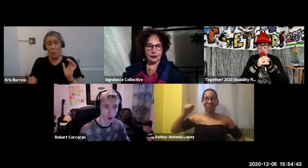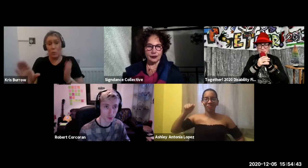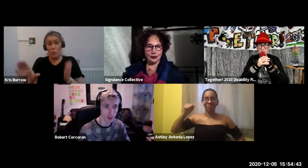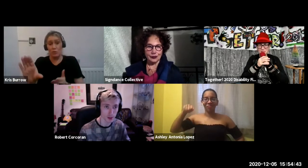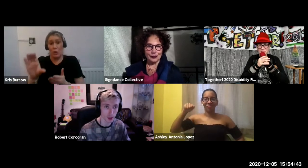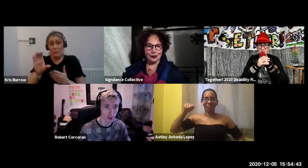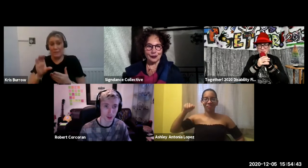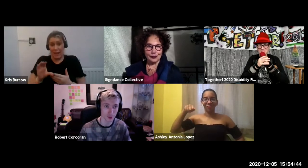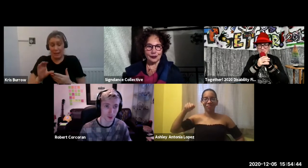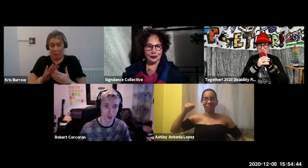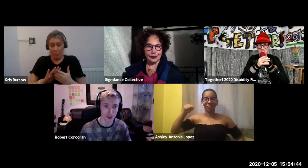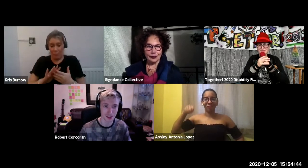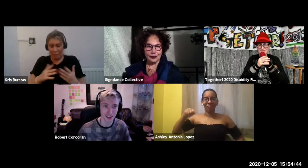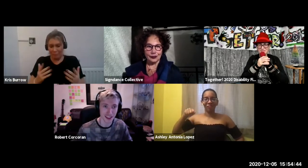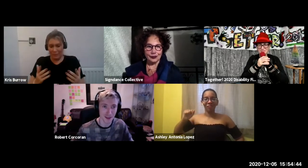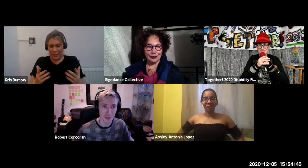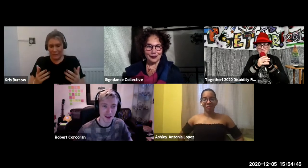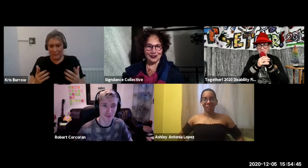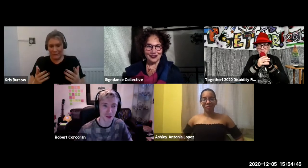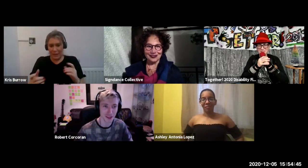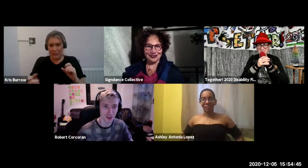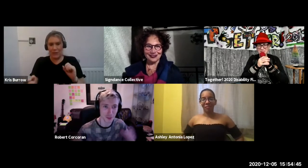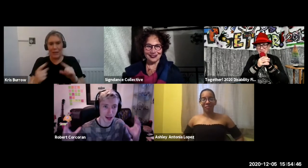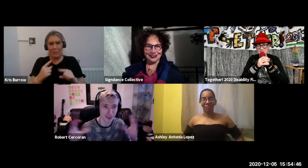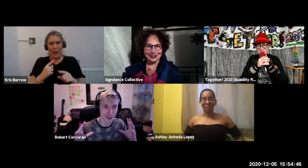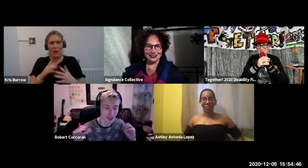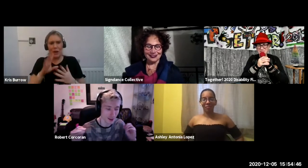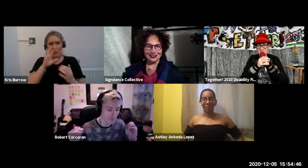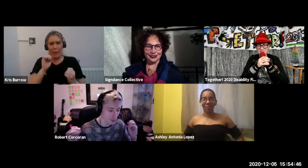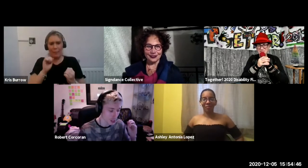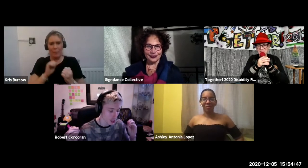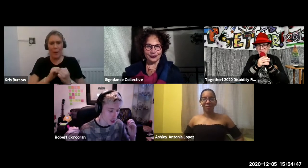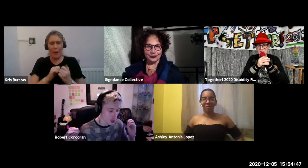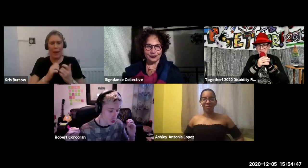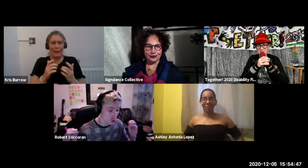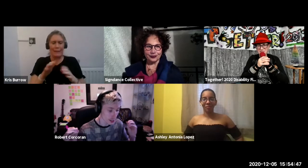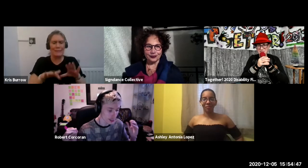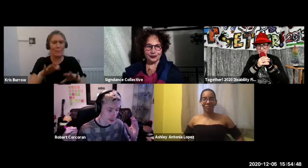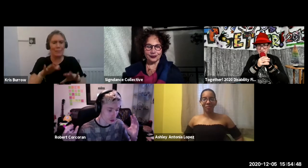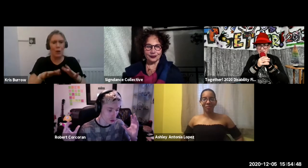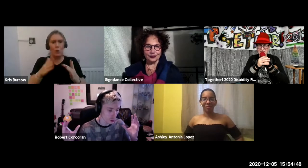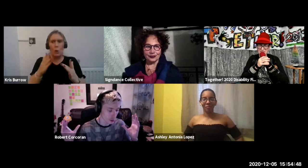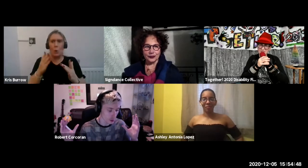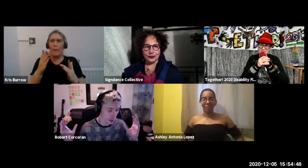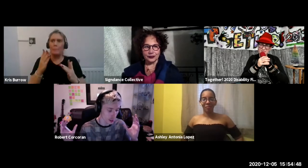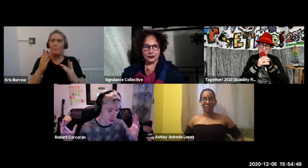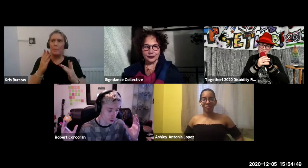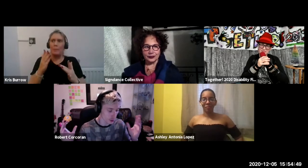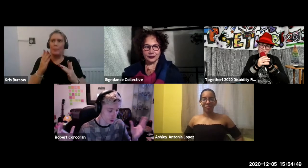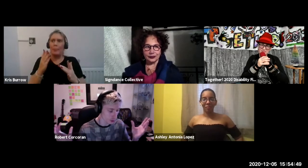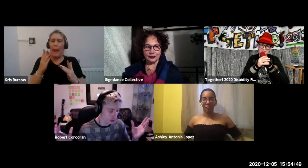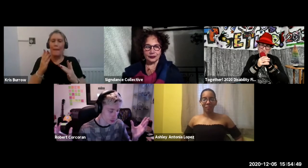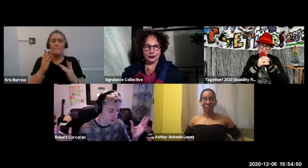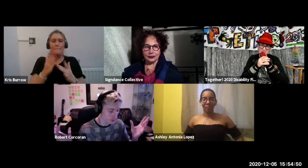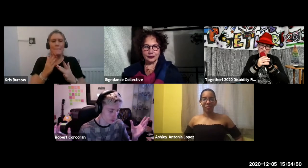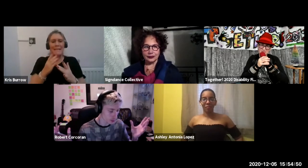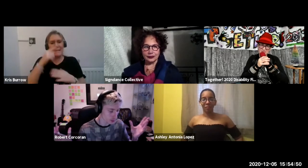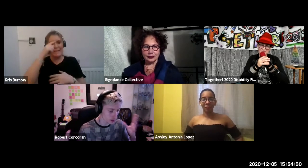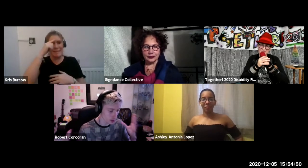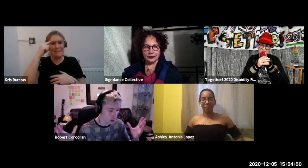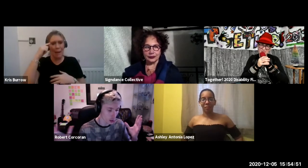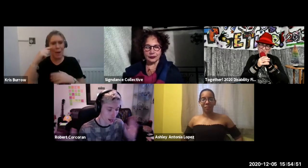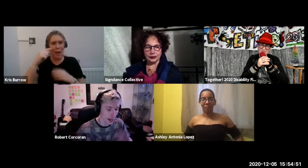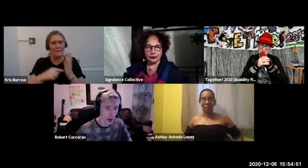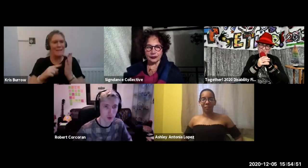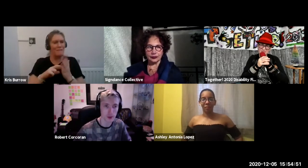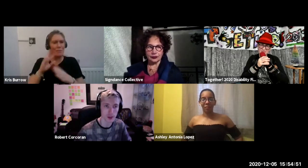film called Midsummer, if anyone has seen that, where they combine these stringed instruments to be deliberately,